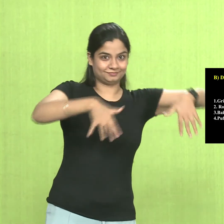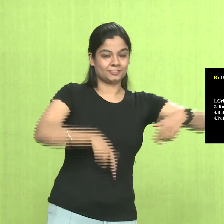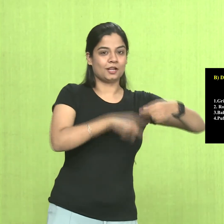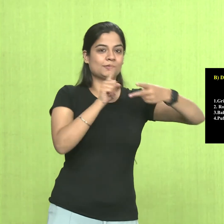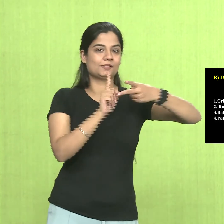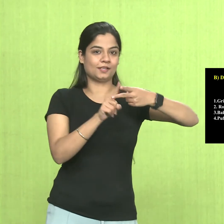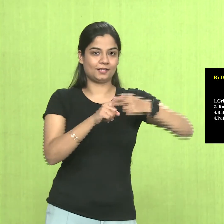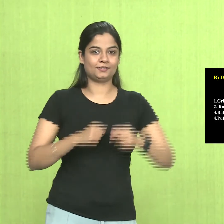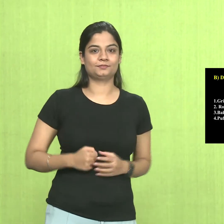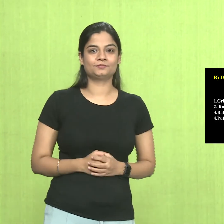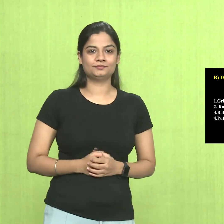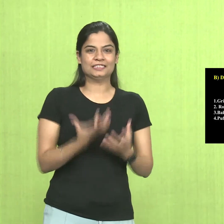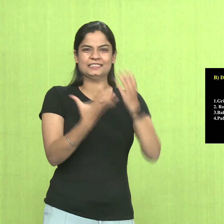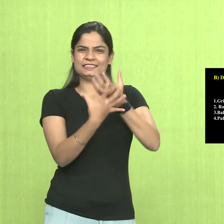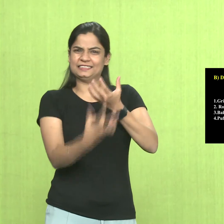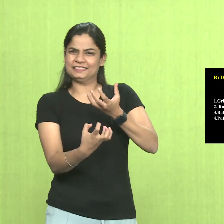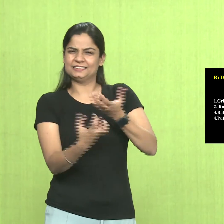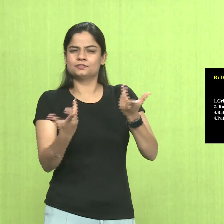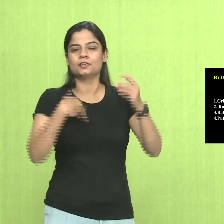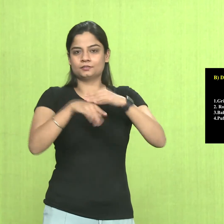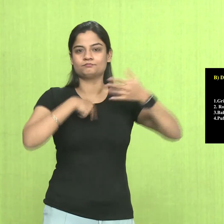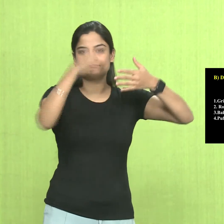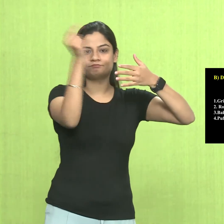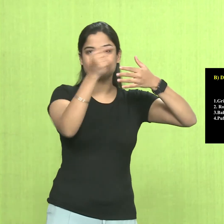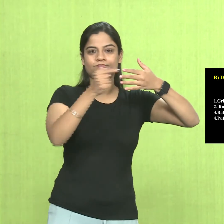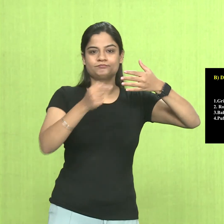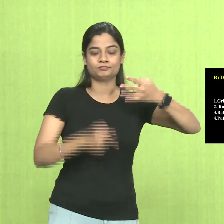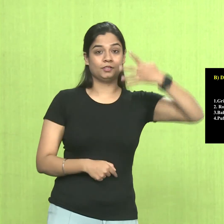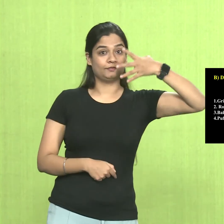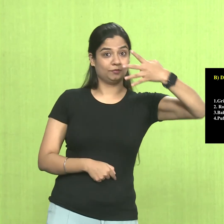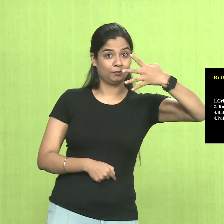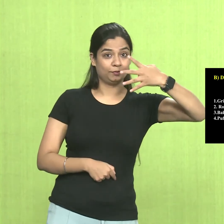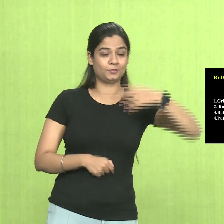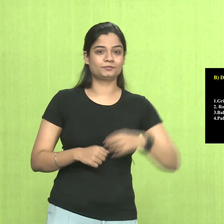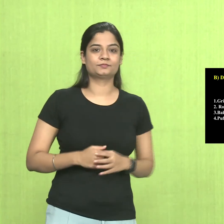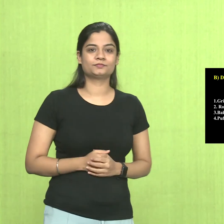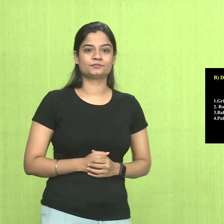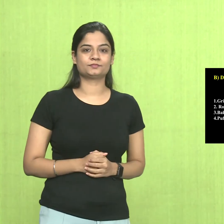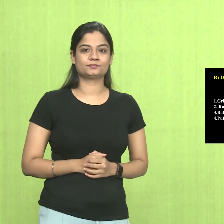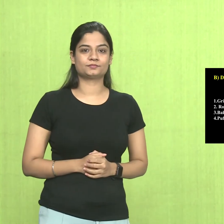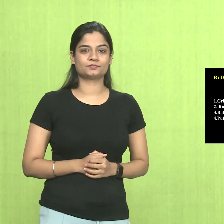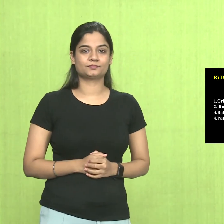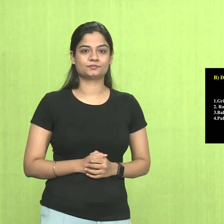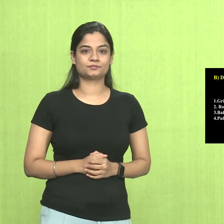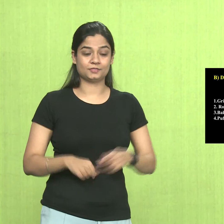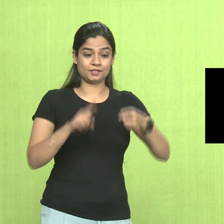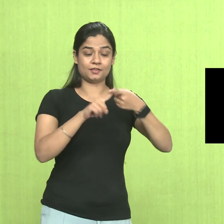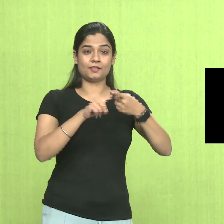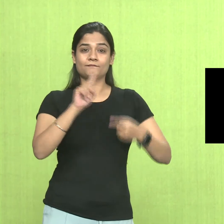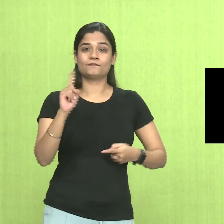So first category is done. Let's discuss the dry heat, the dry heating category. The first